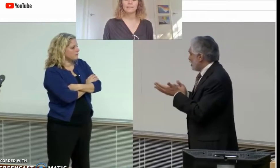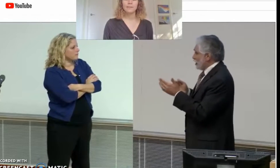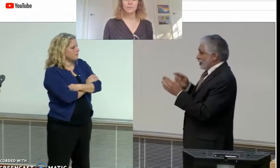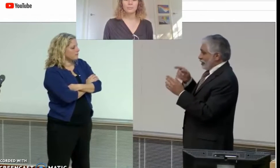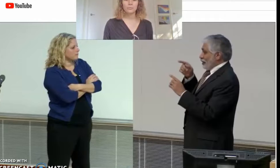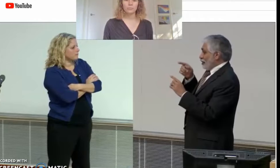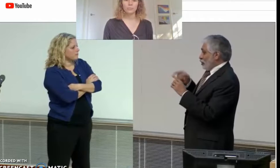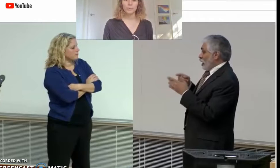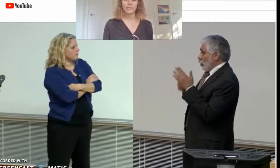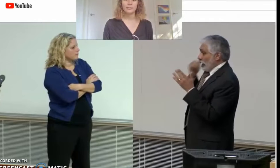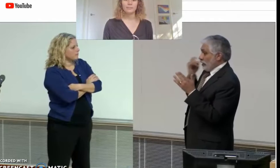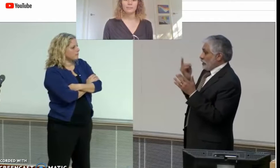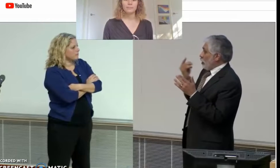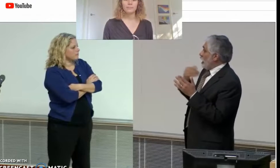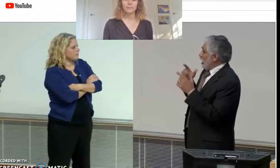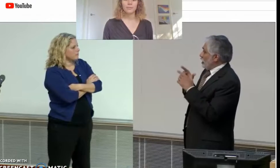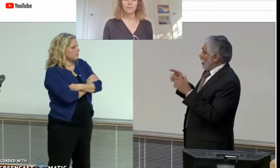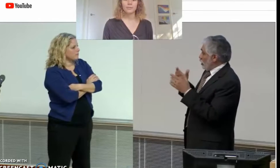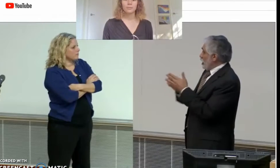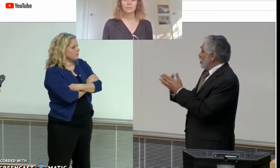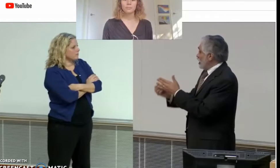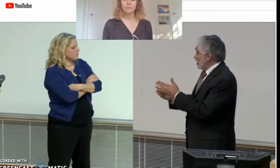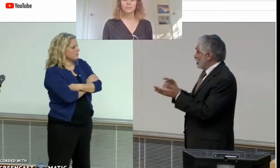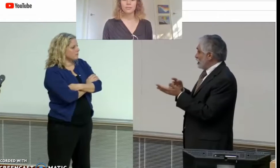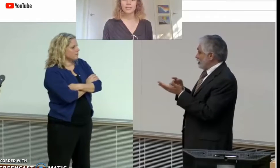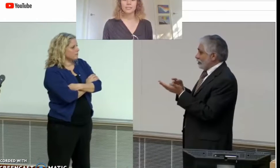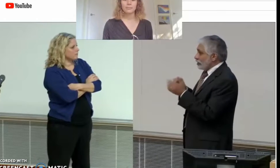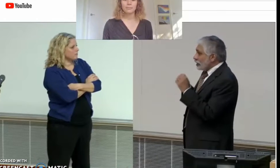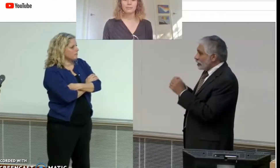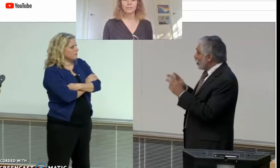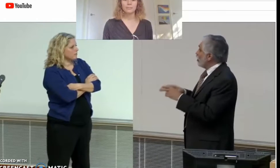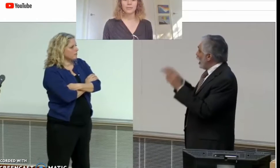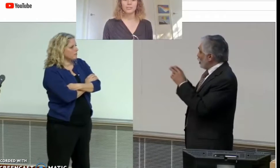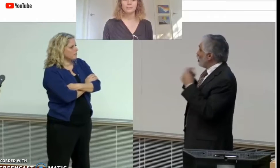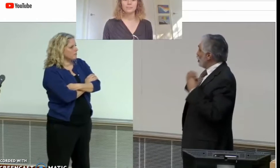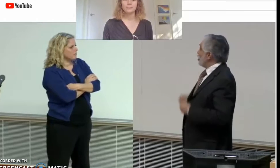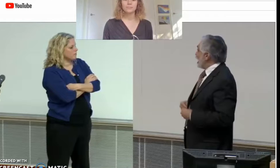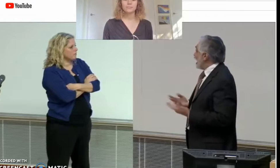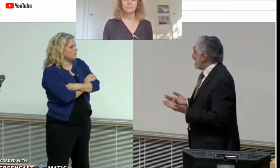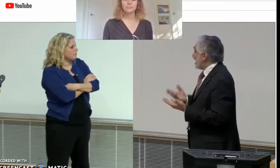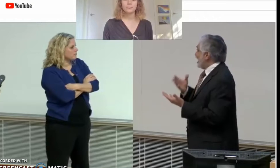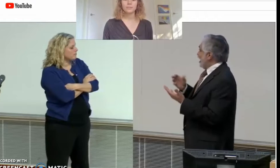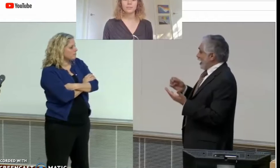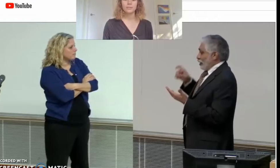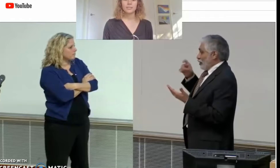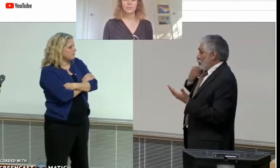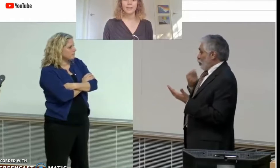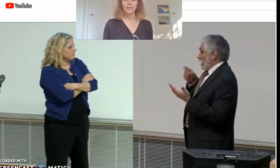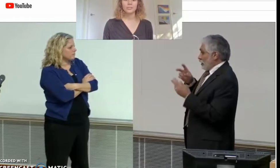You can make a beautiful painting. But if someone has language deprivation, it's